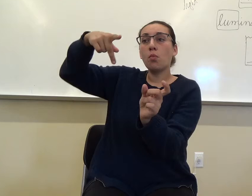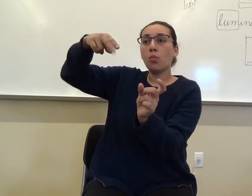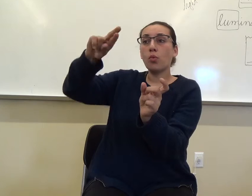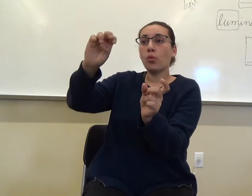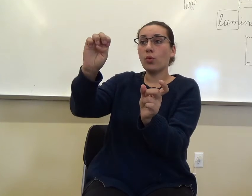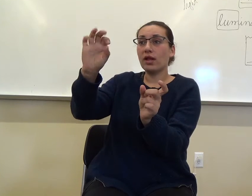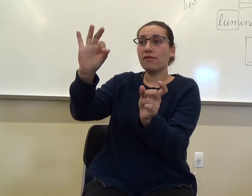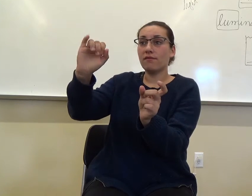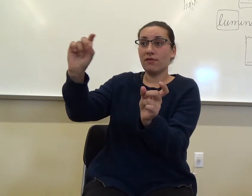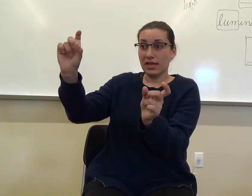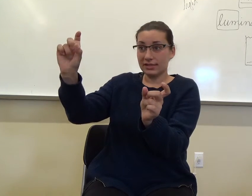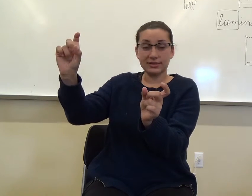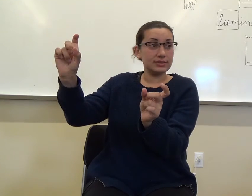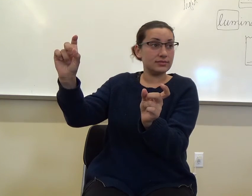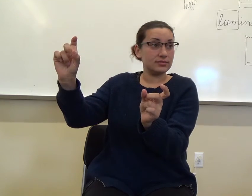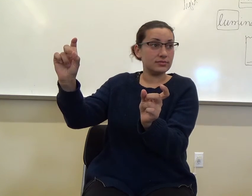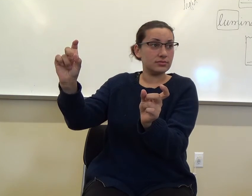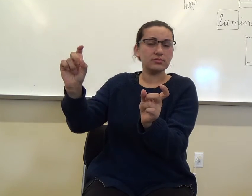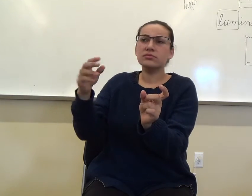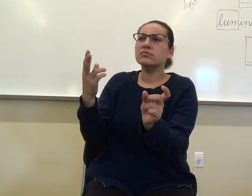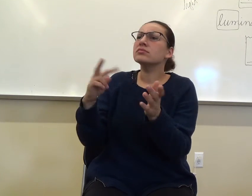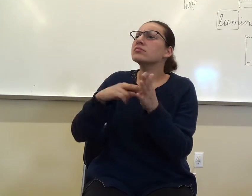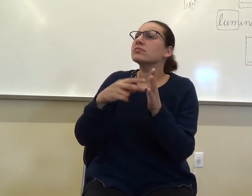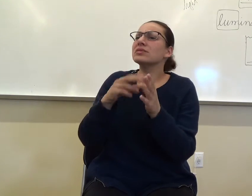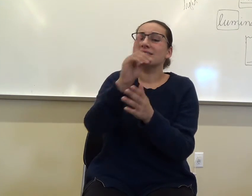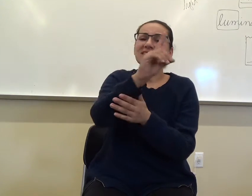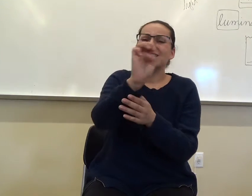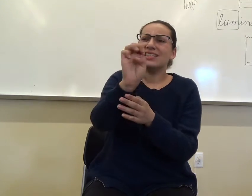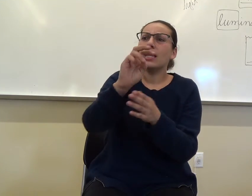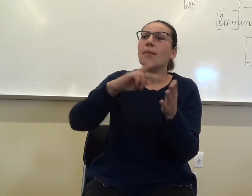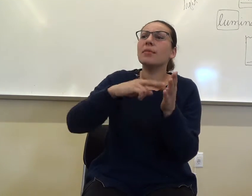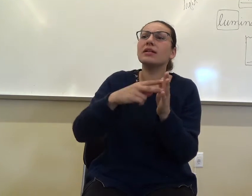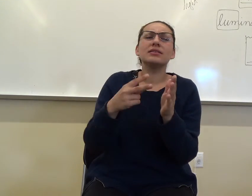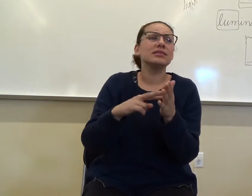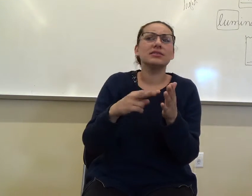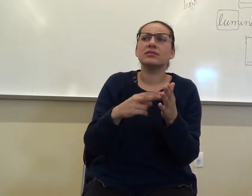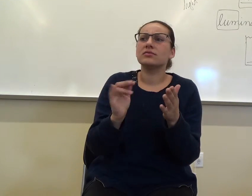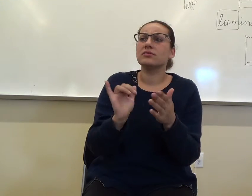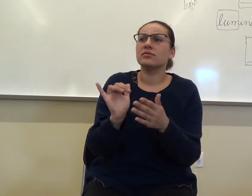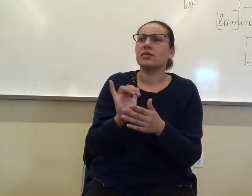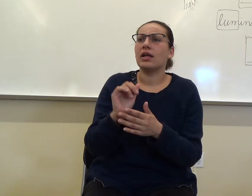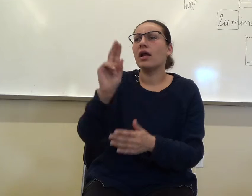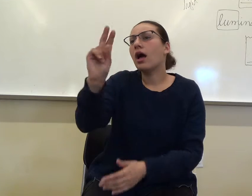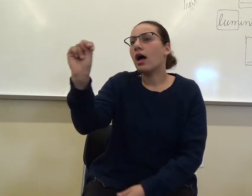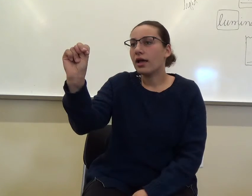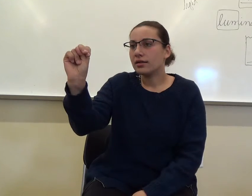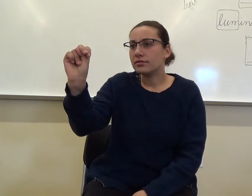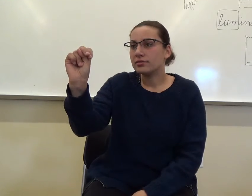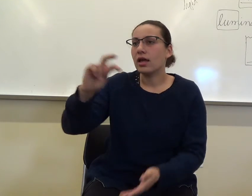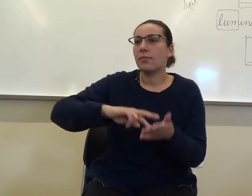you desegregate something, you unsegregate it. This means